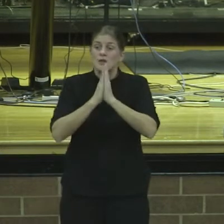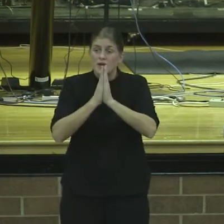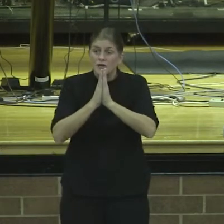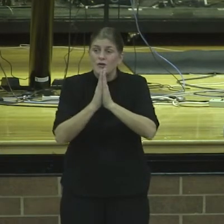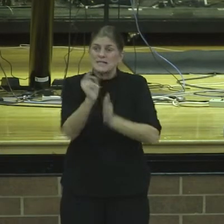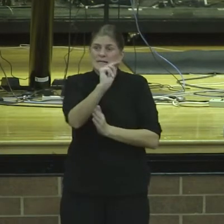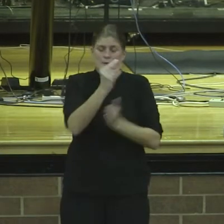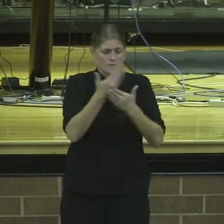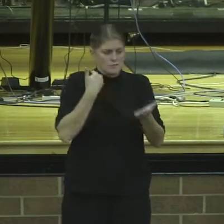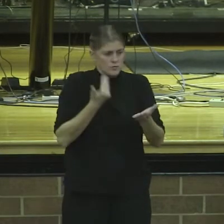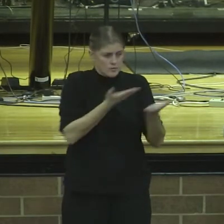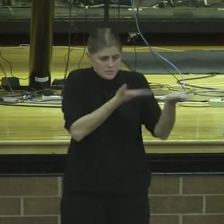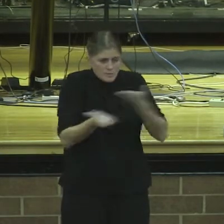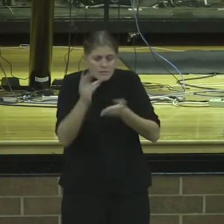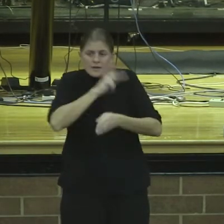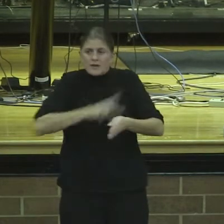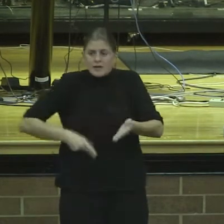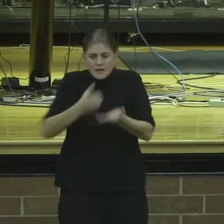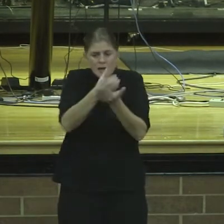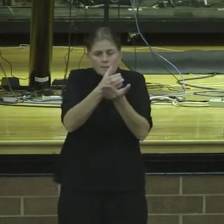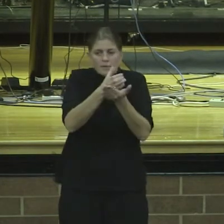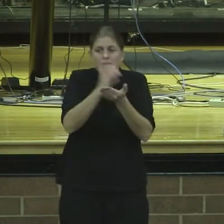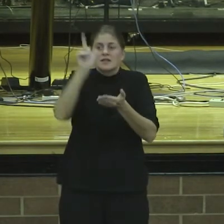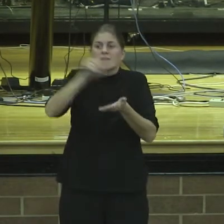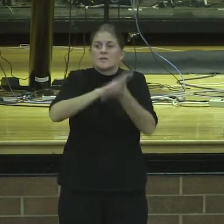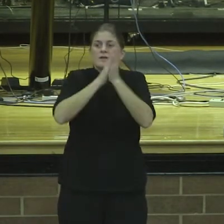from a cupbearer to a governor.